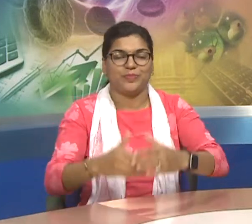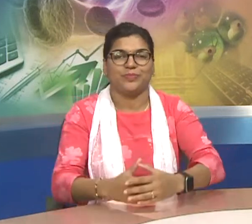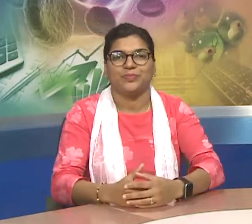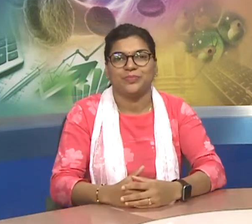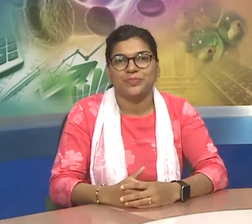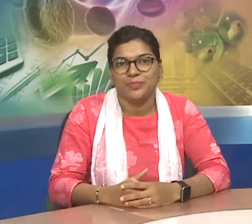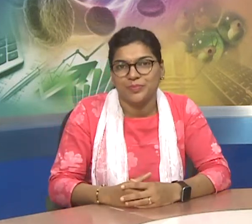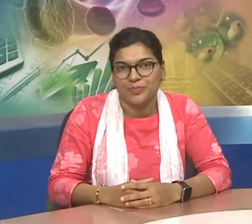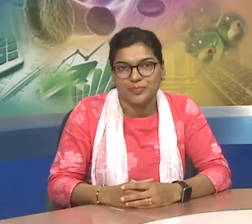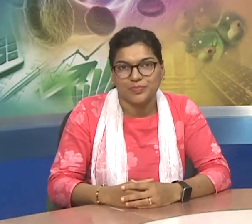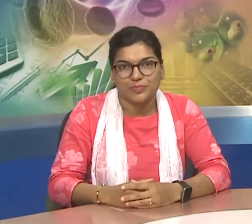get started.